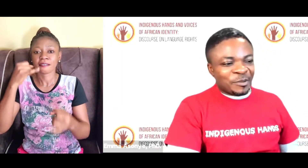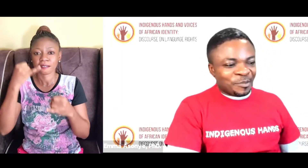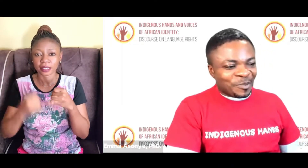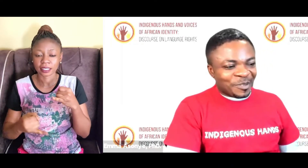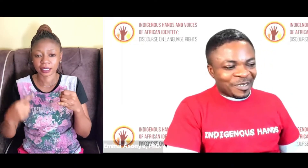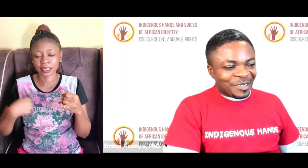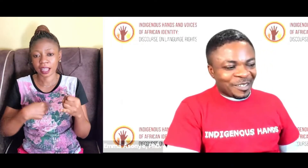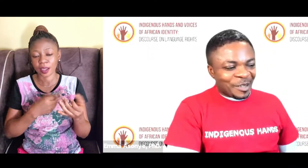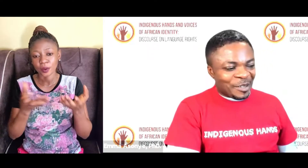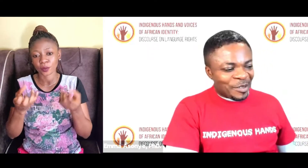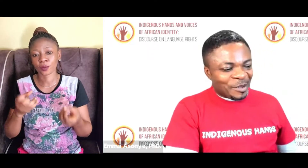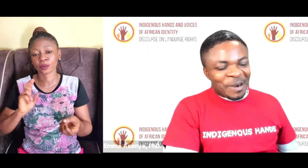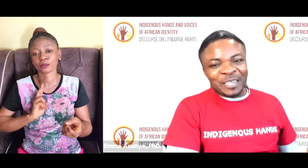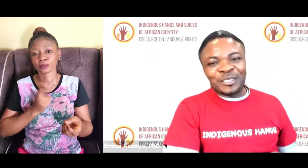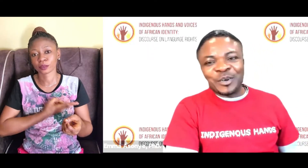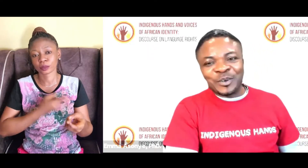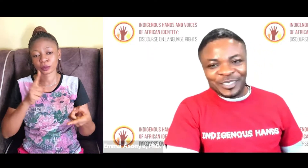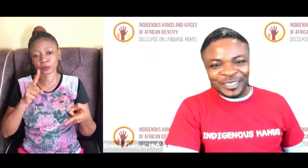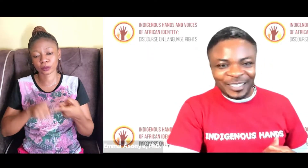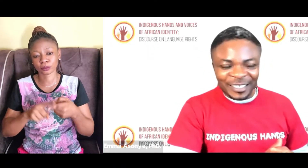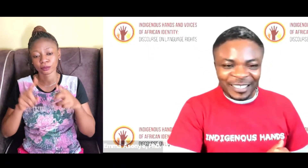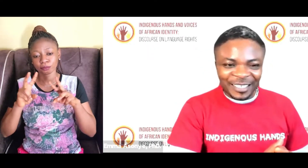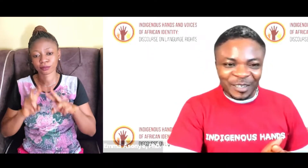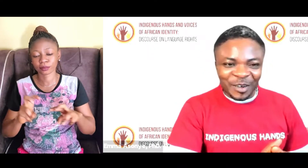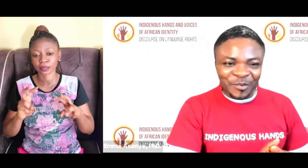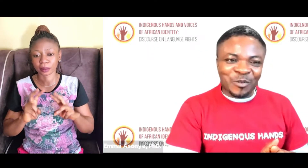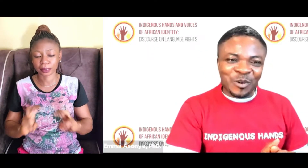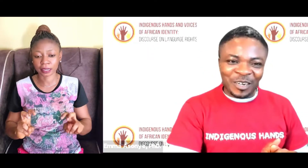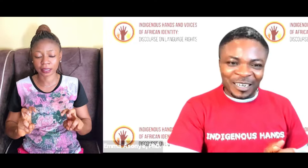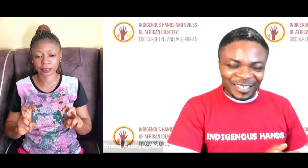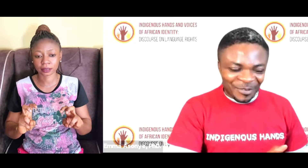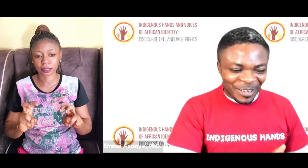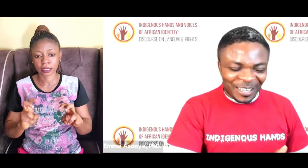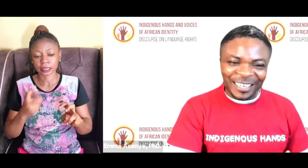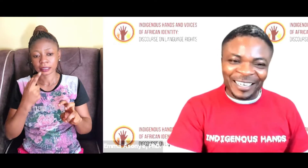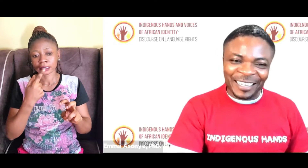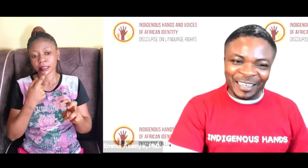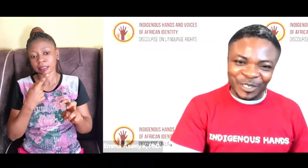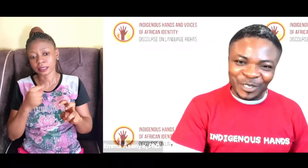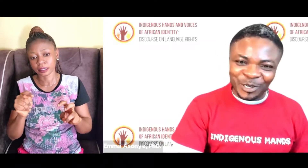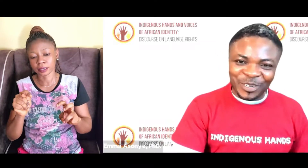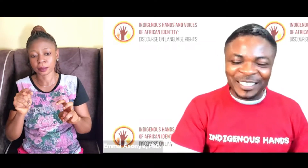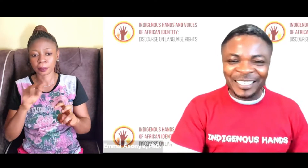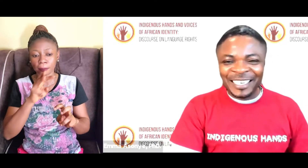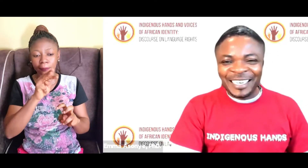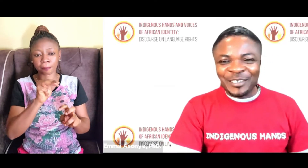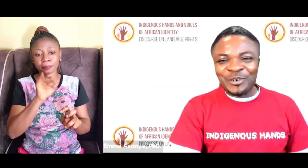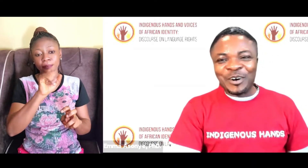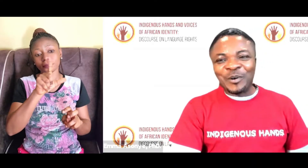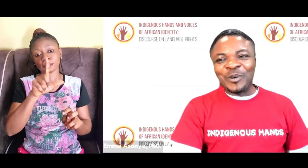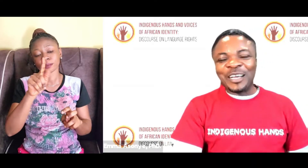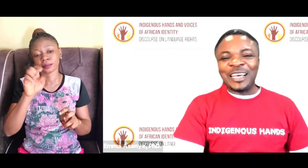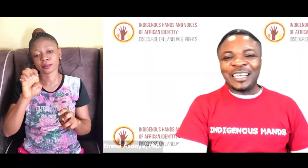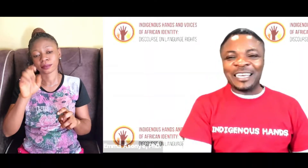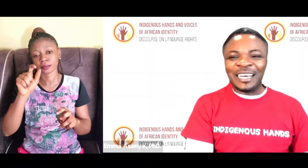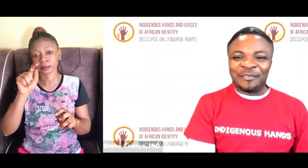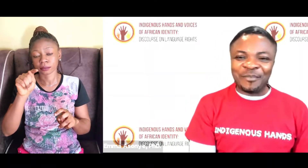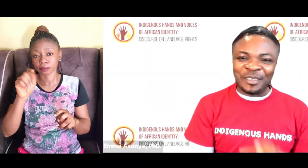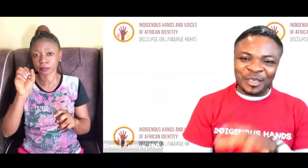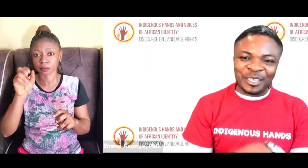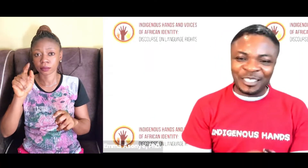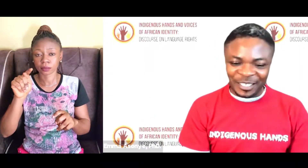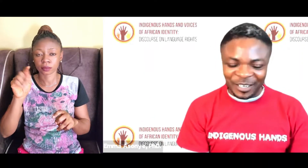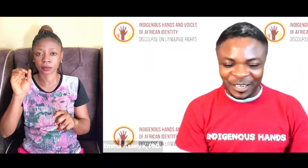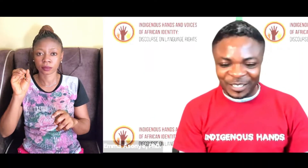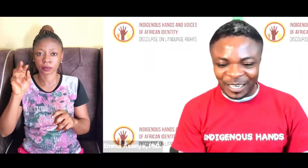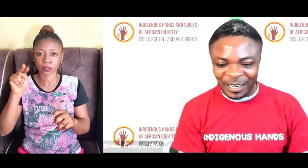at the milestone of the work we have been doing. You are aware that